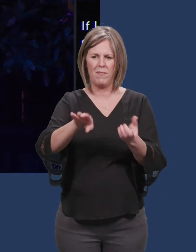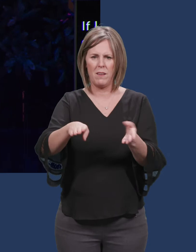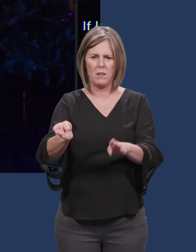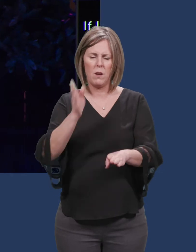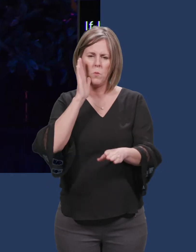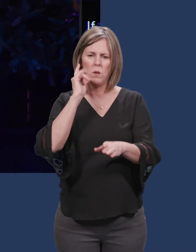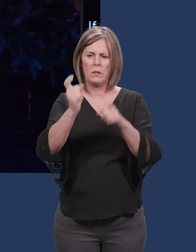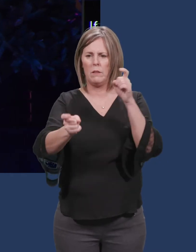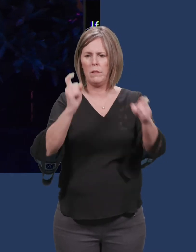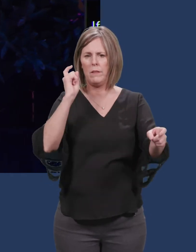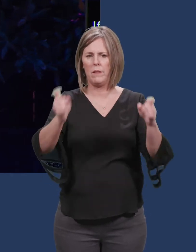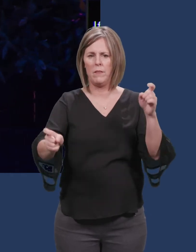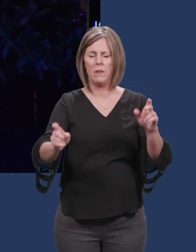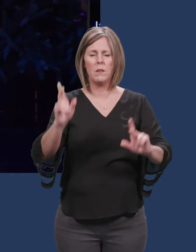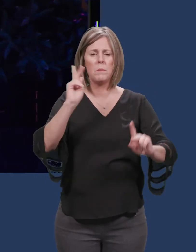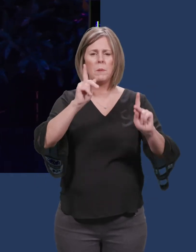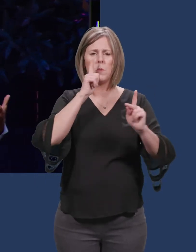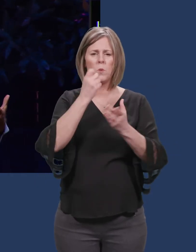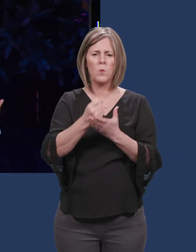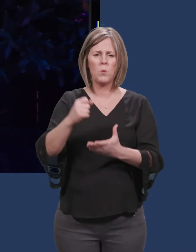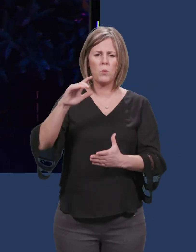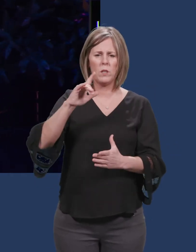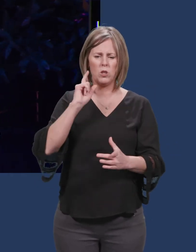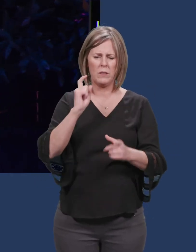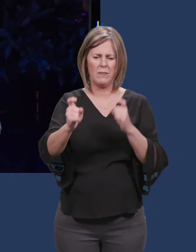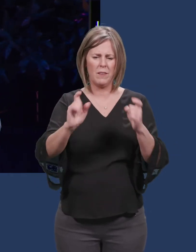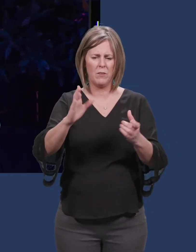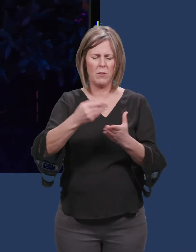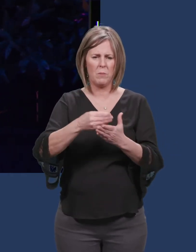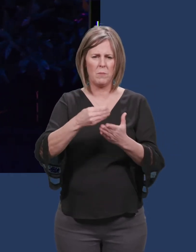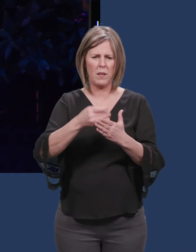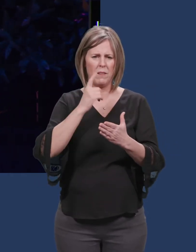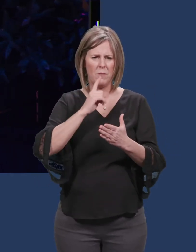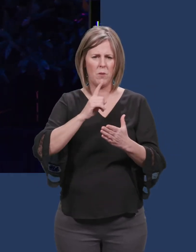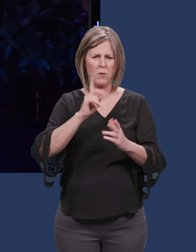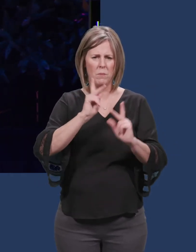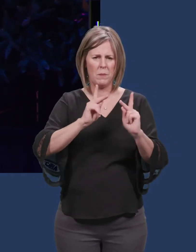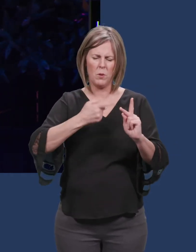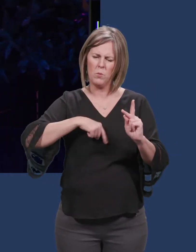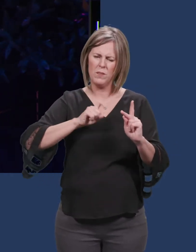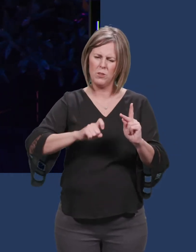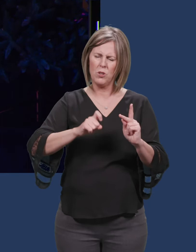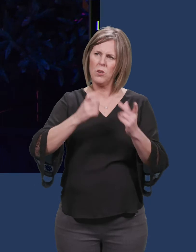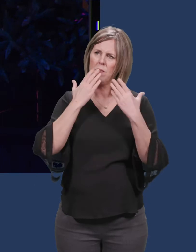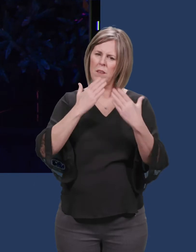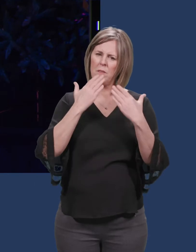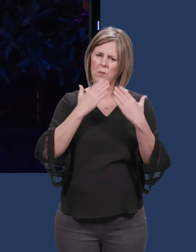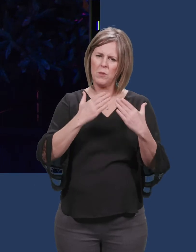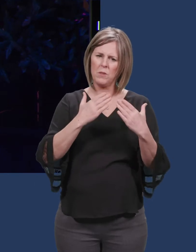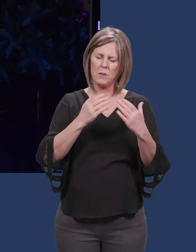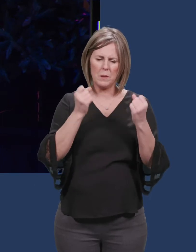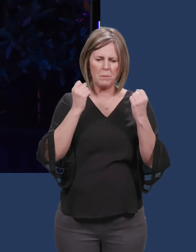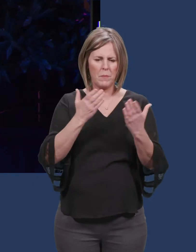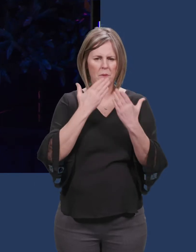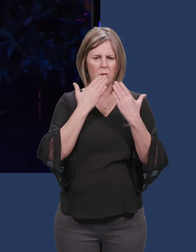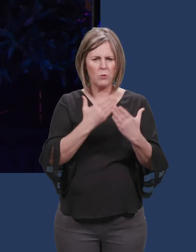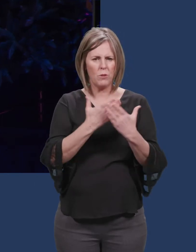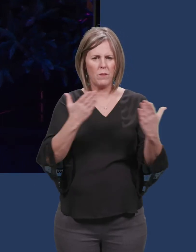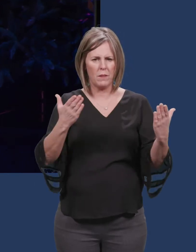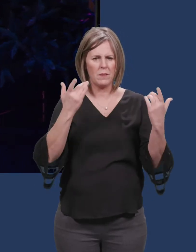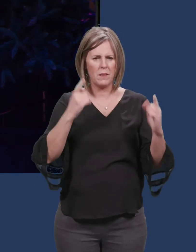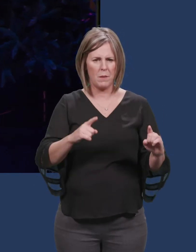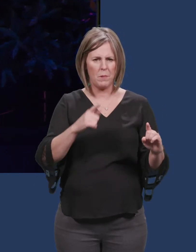people of great wealth give away their money for the common good, we should all be very thankful. A lot of really good things